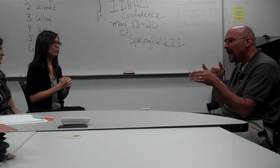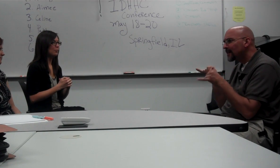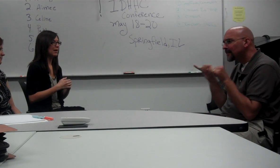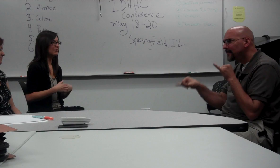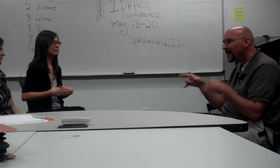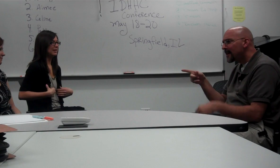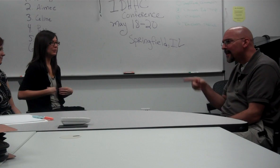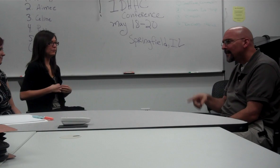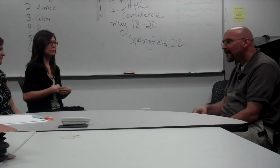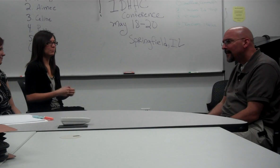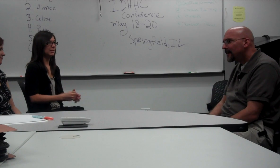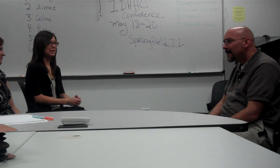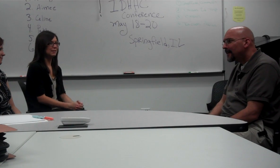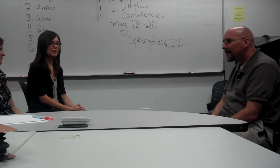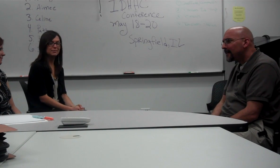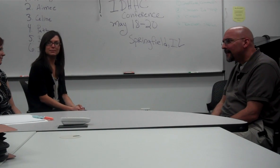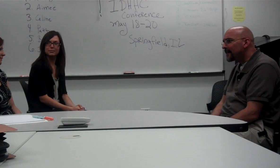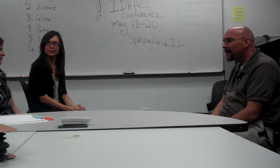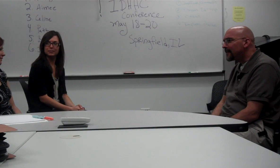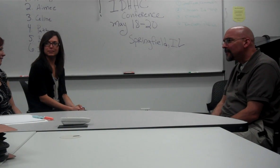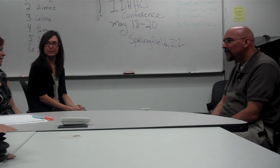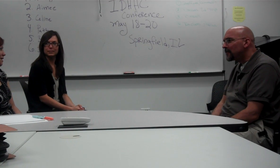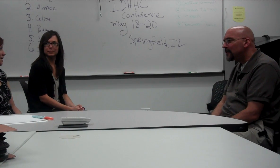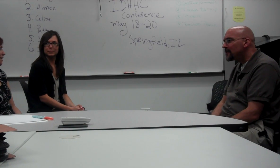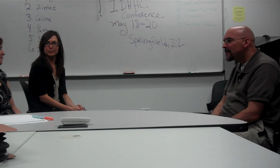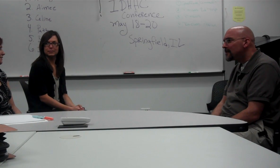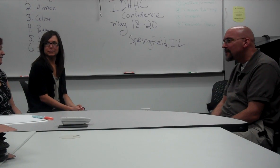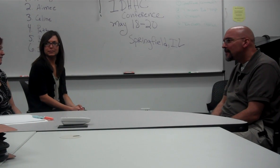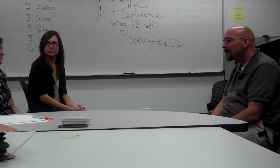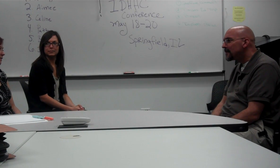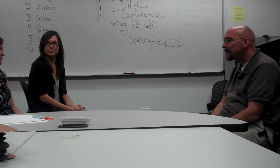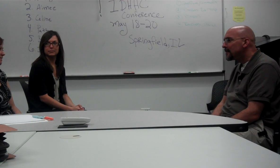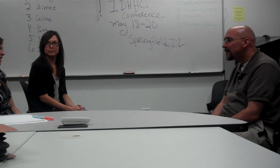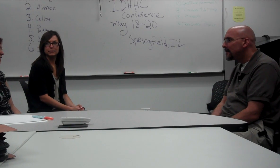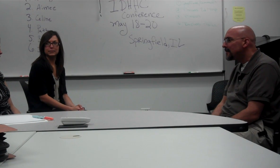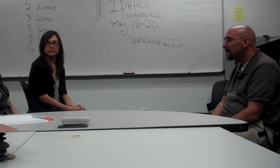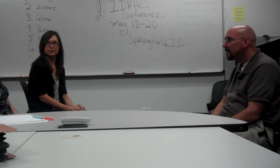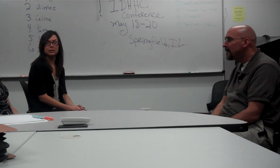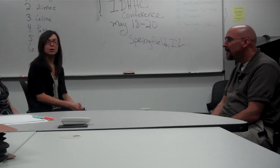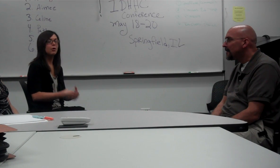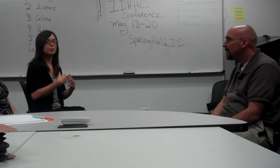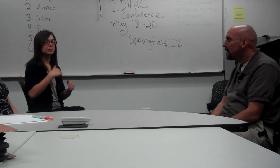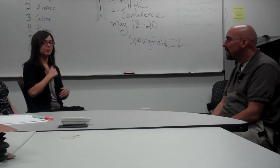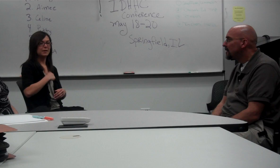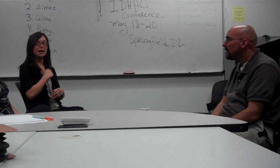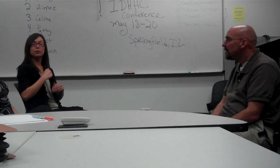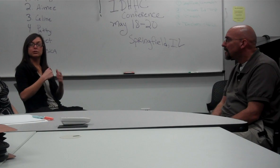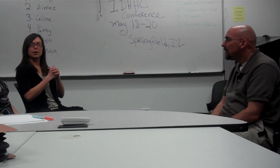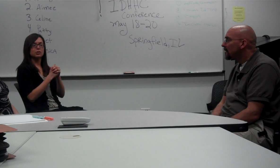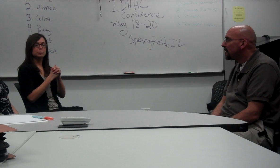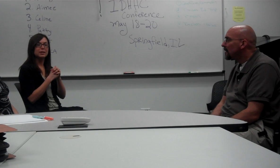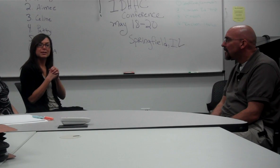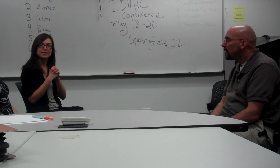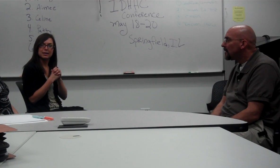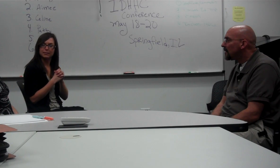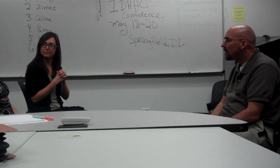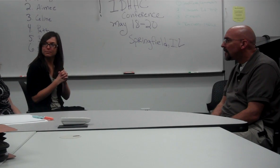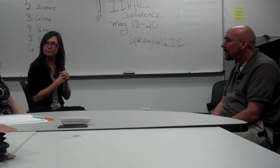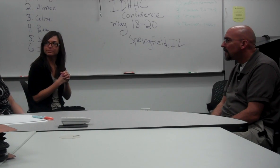Oh, wow. How long have you been planning that? About 6 months now. Oh, I'm sorry. How long do you plan on staying? Oh, how long